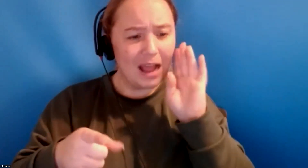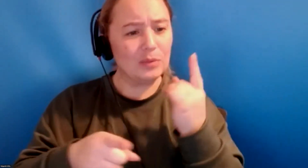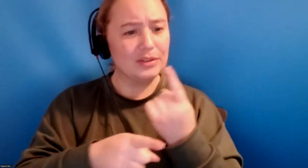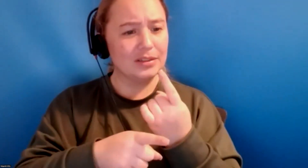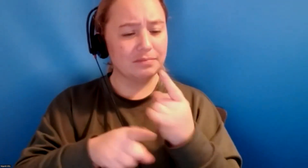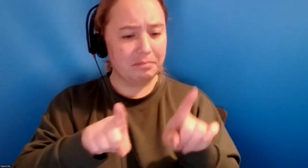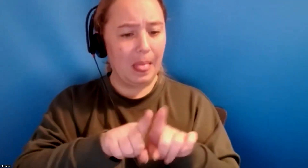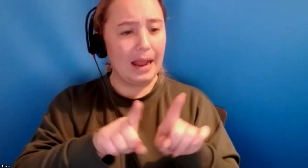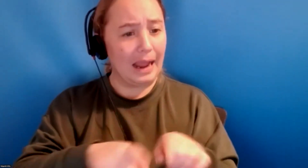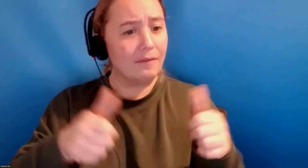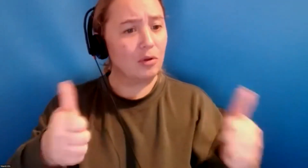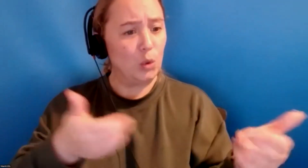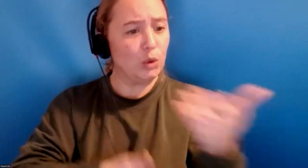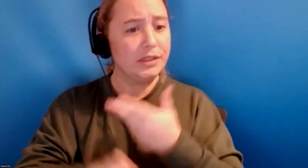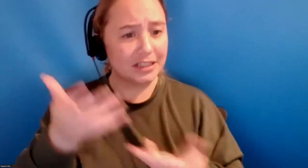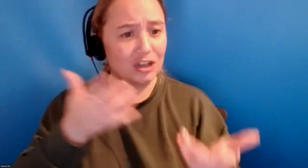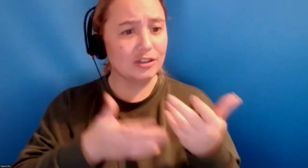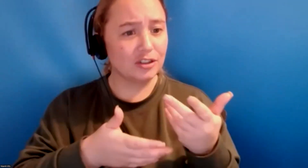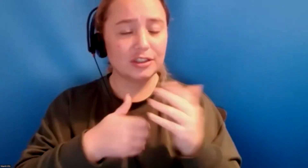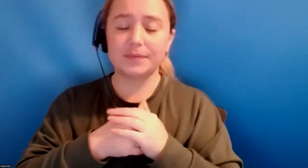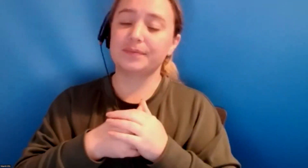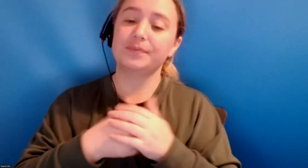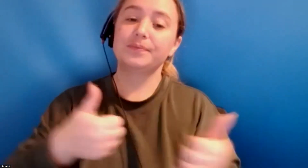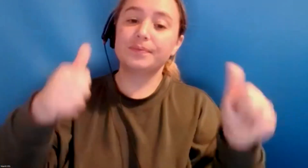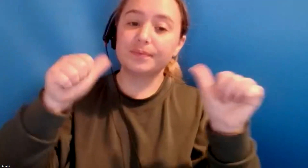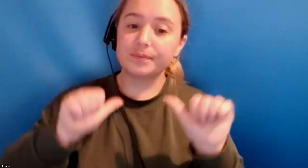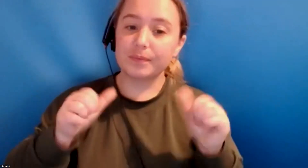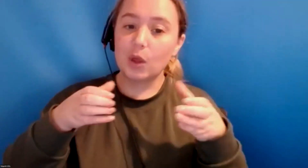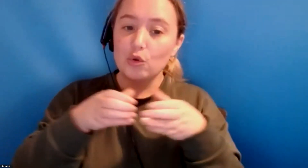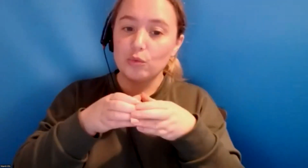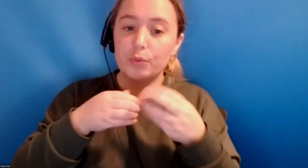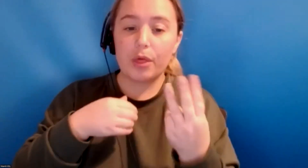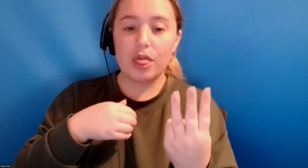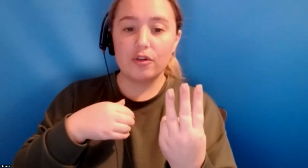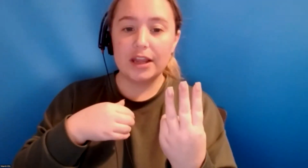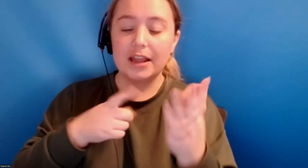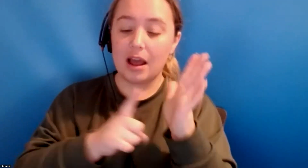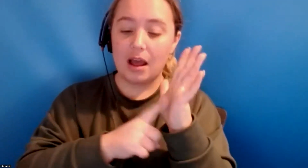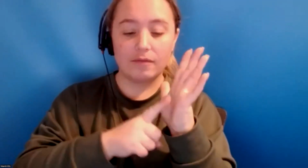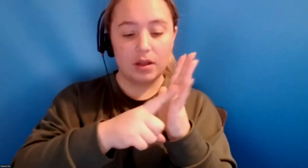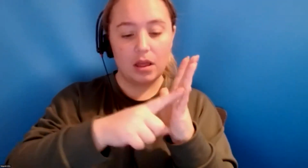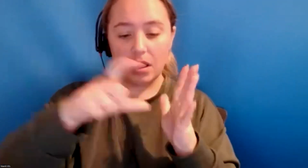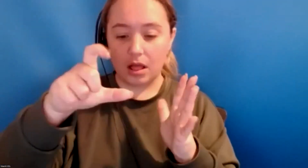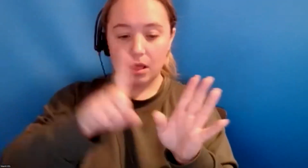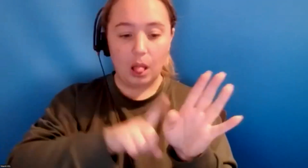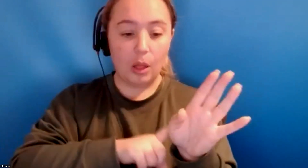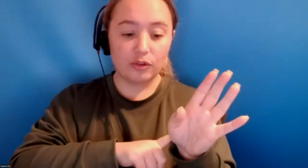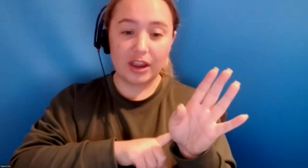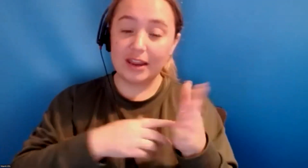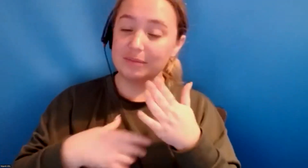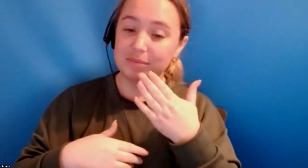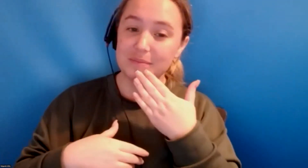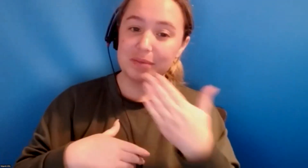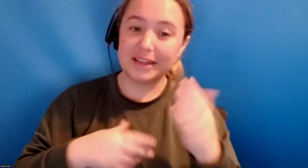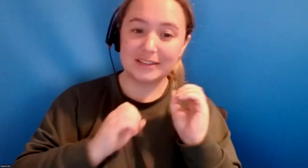is fantastic to hear. So we'll move on to room 3. Lucy, if you'd like to come in and share some